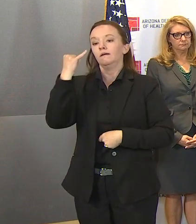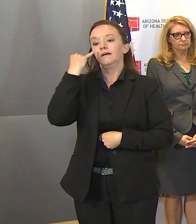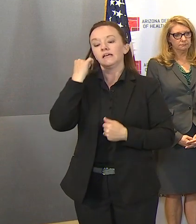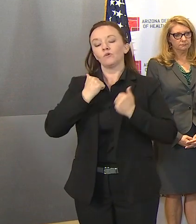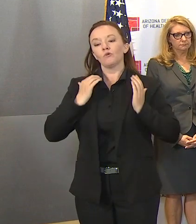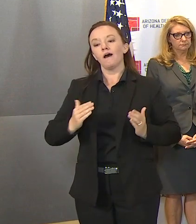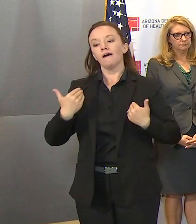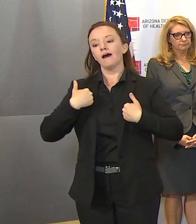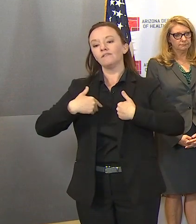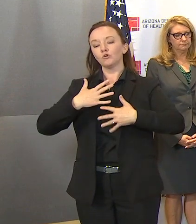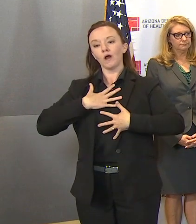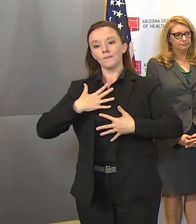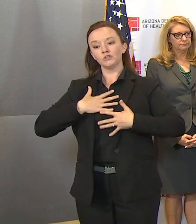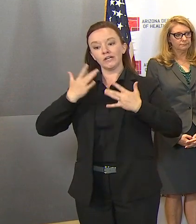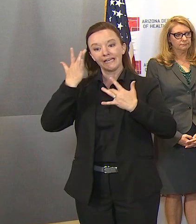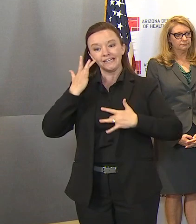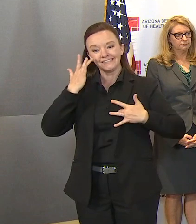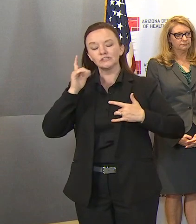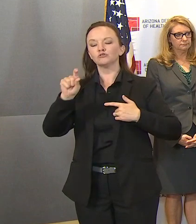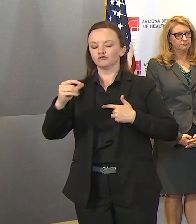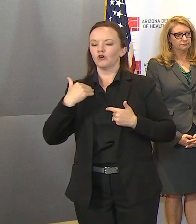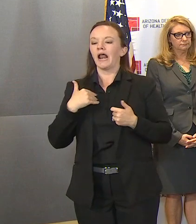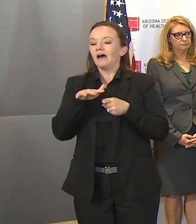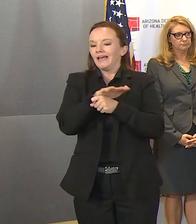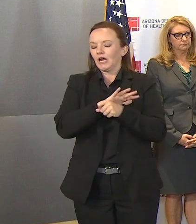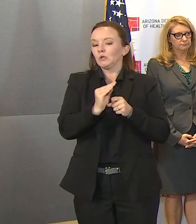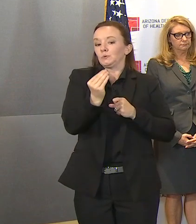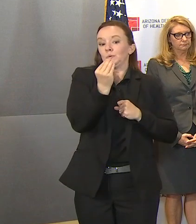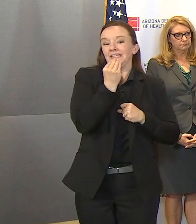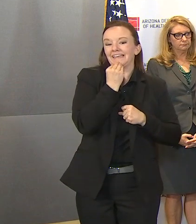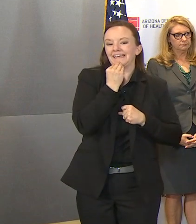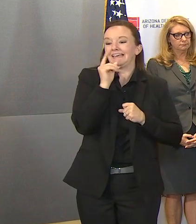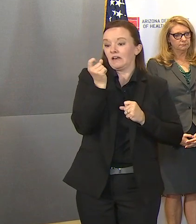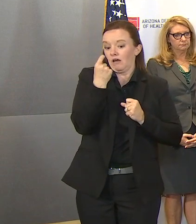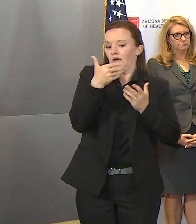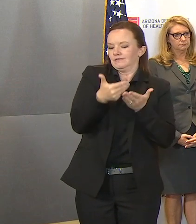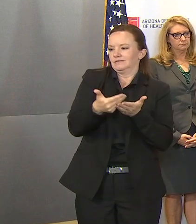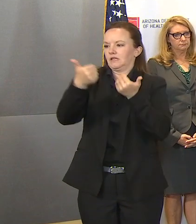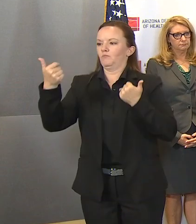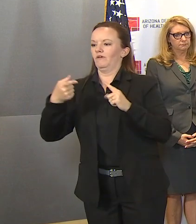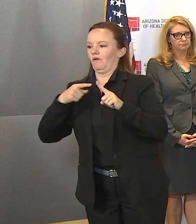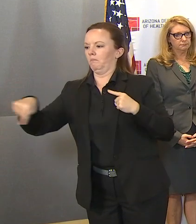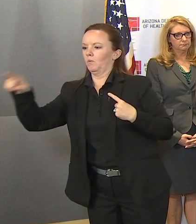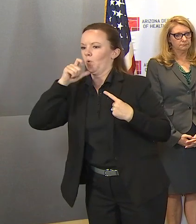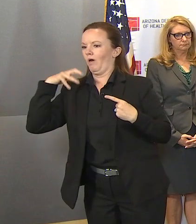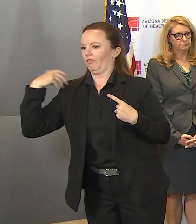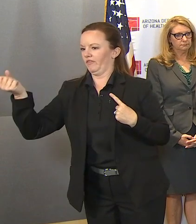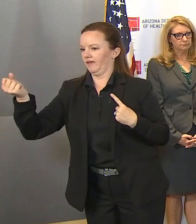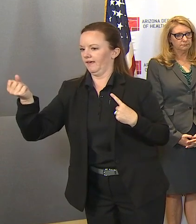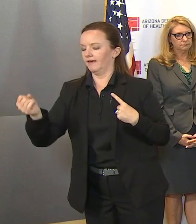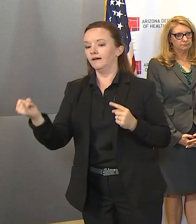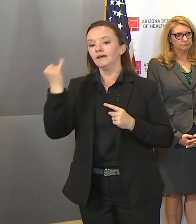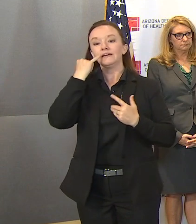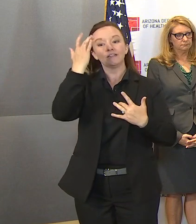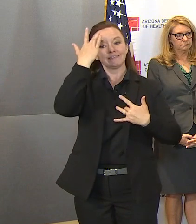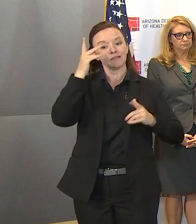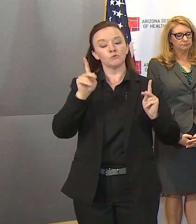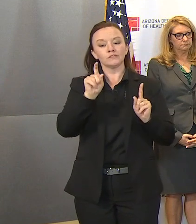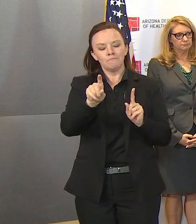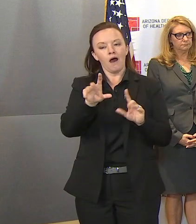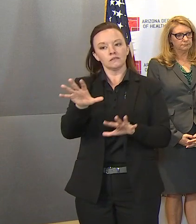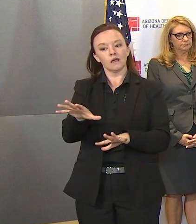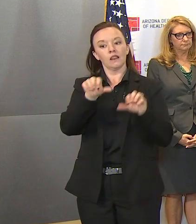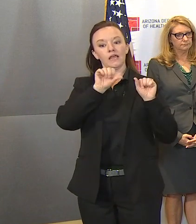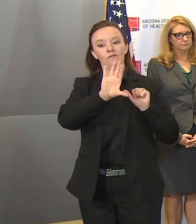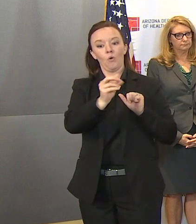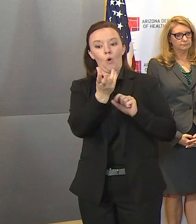have a designated dining area apart from a dining area for the well residents. And if sick individuals must leave their room, we ask the